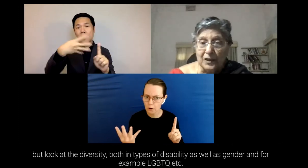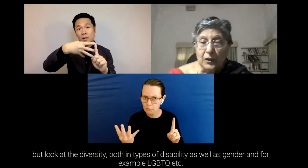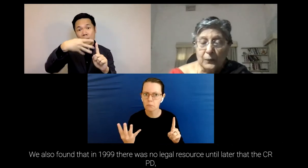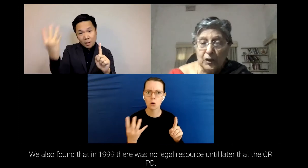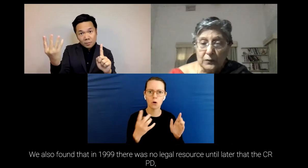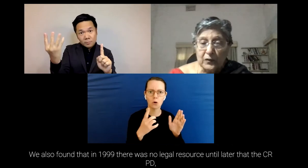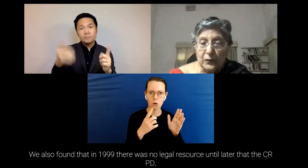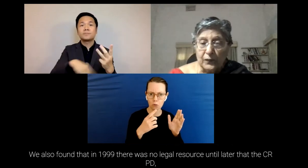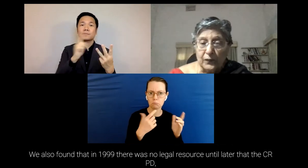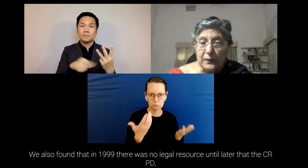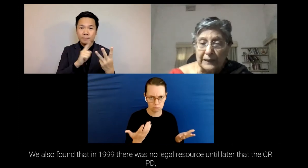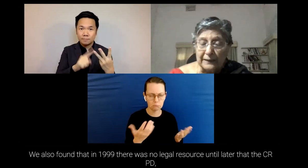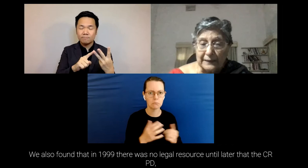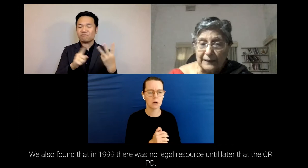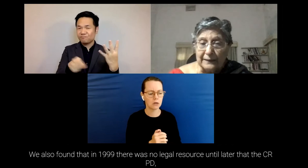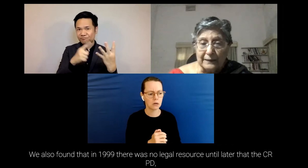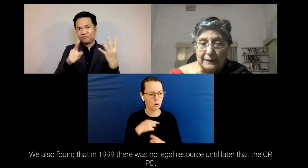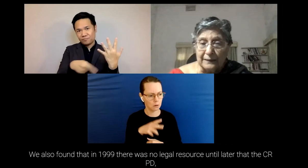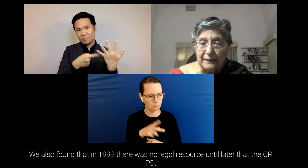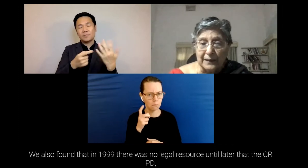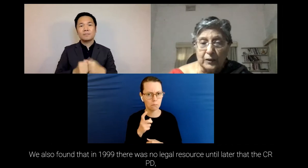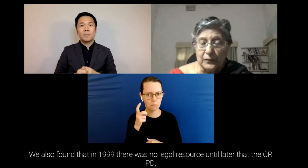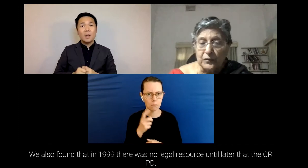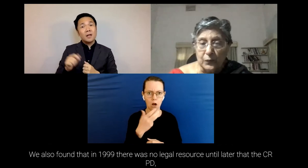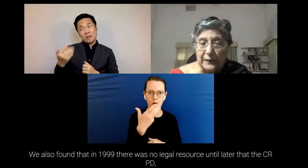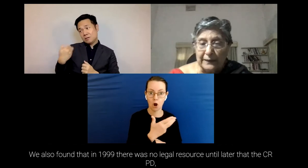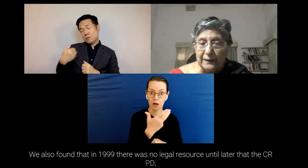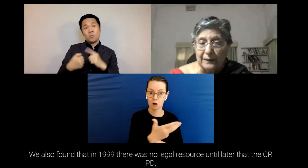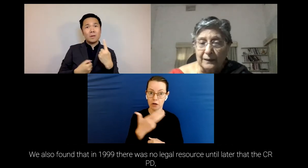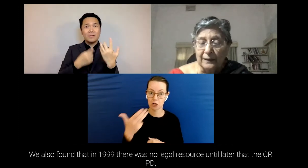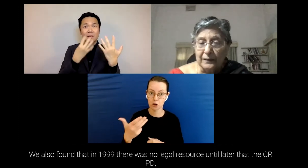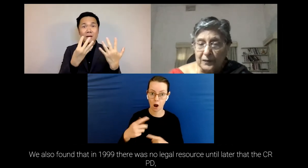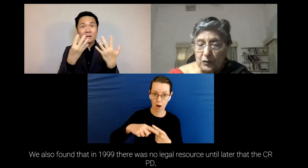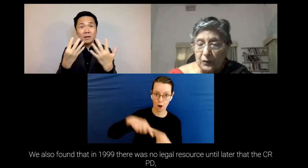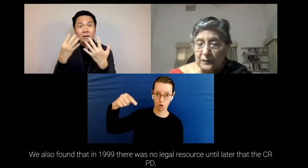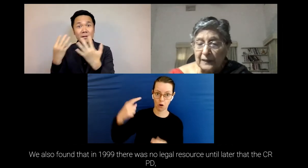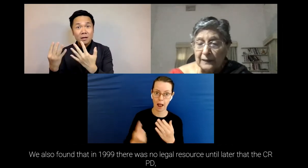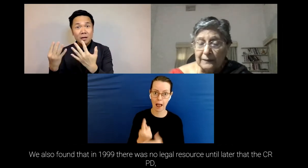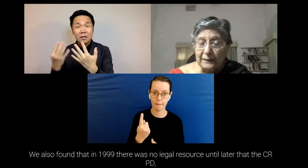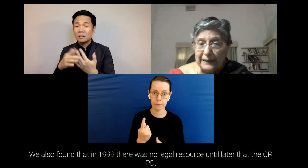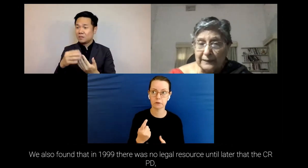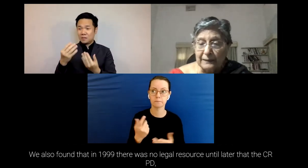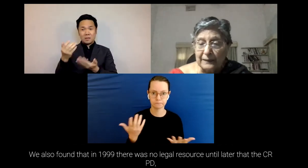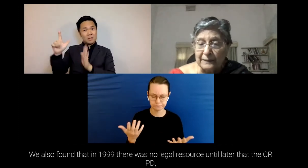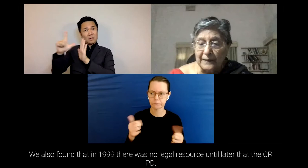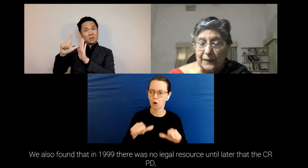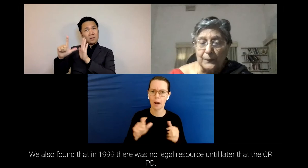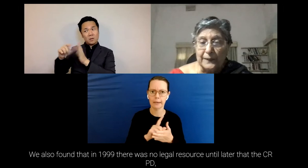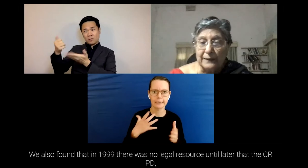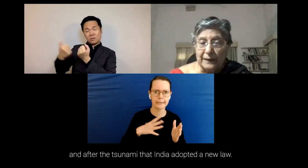etc. We also found that in 1999, there was no legal resource. It was later that